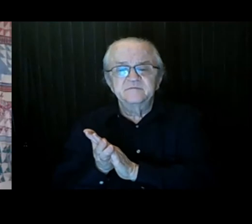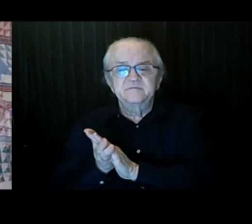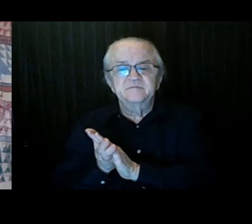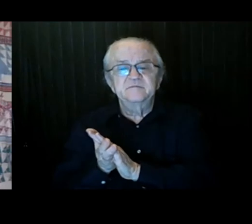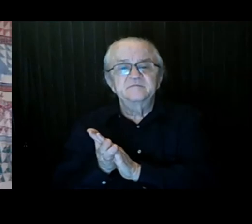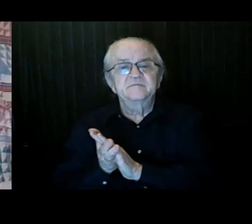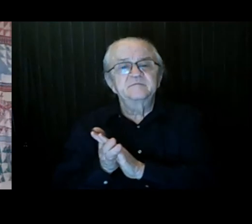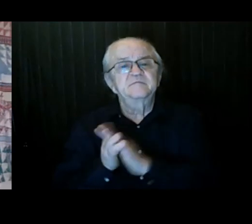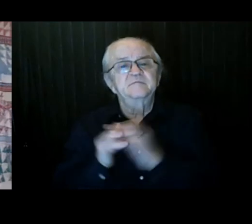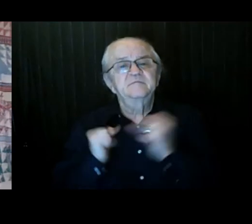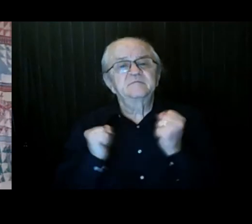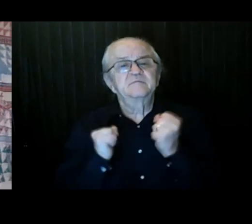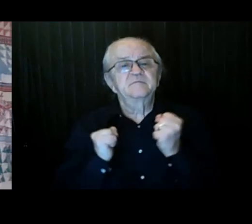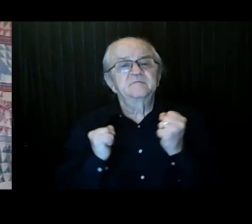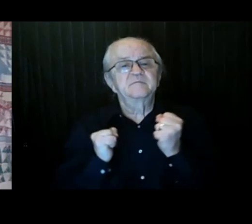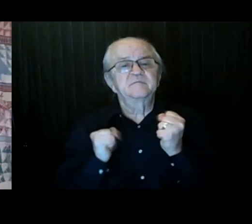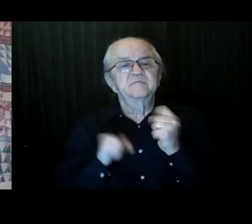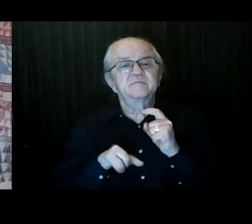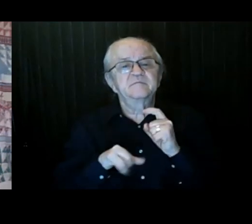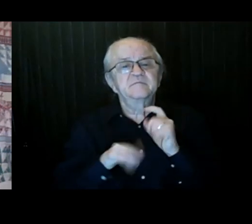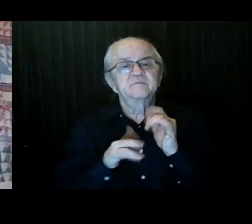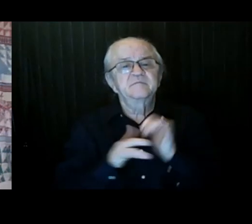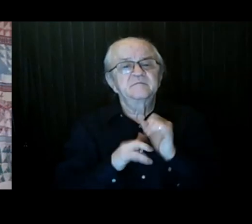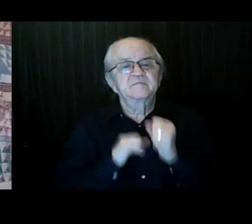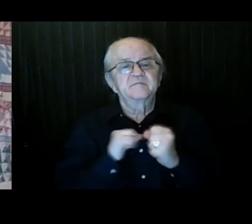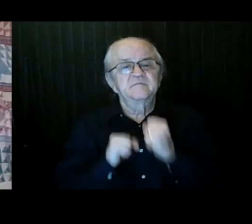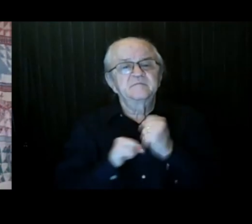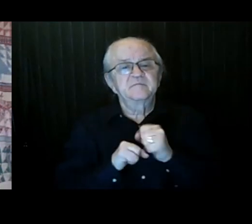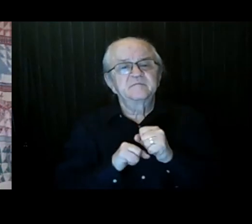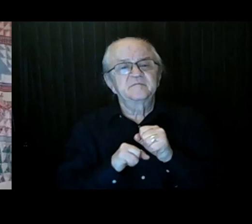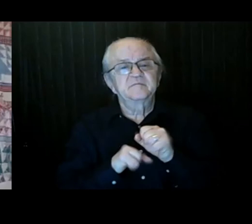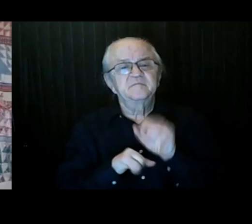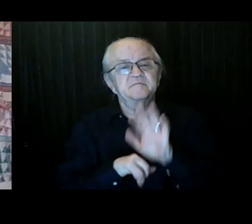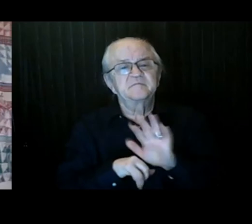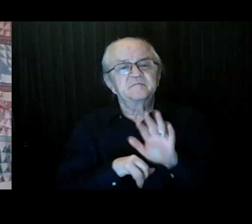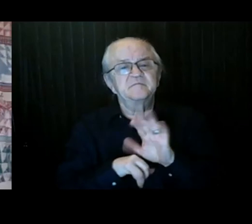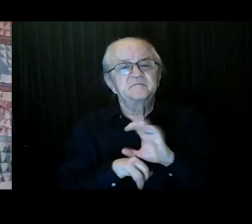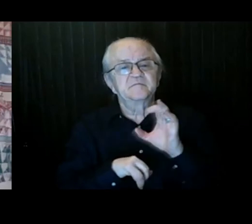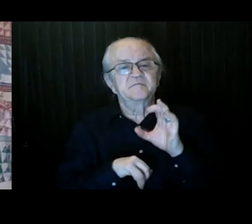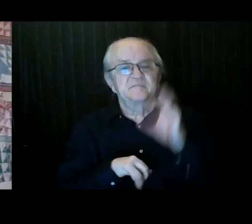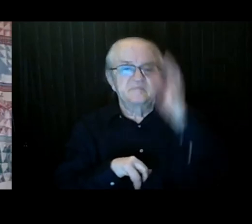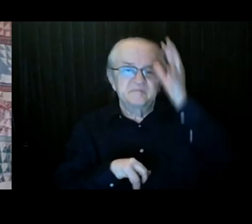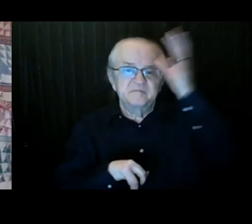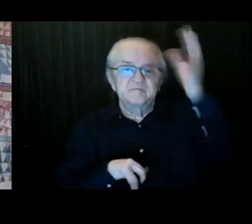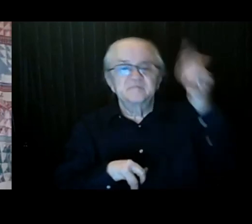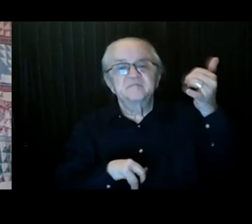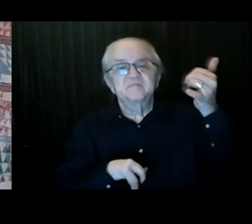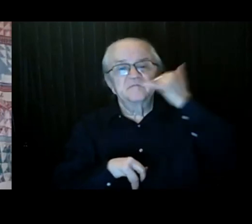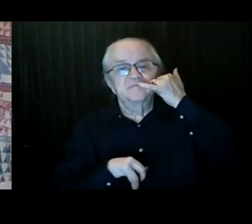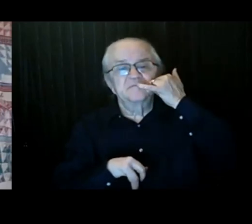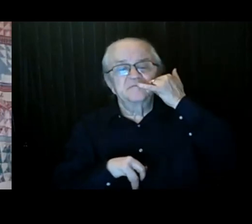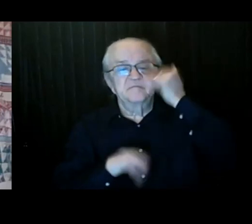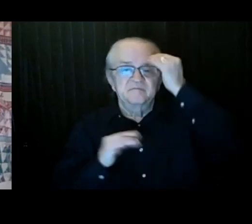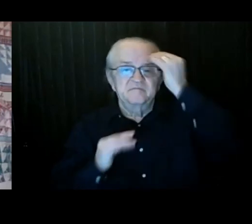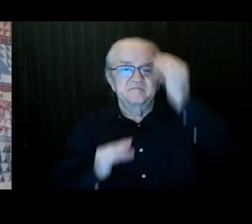in the winter that year, right around Christmas time, that Pepe called to let us know that Mimi had passed away.